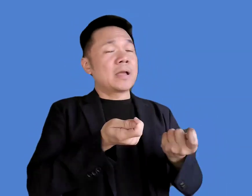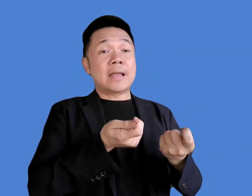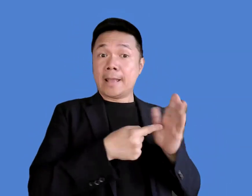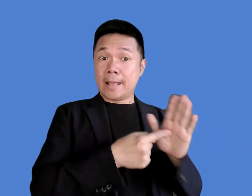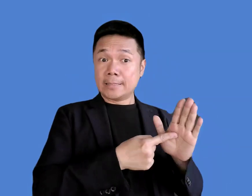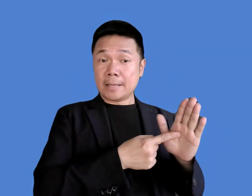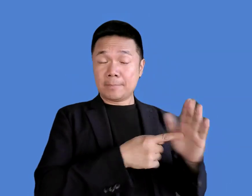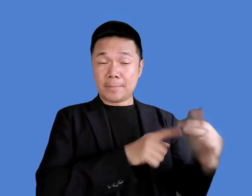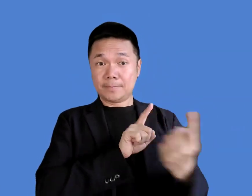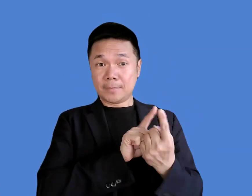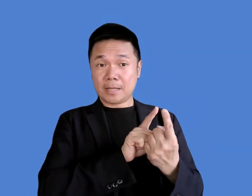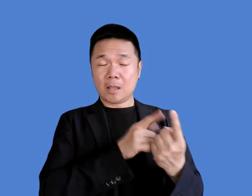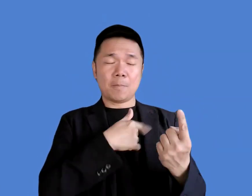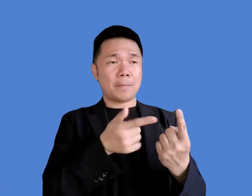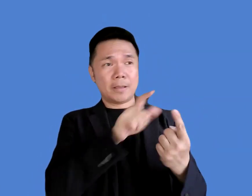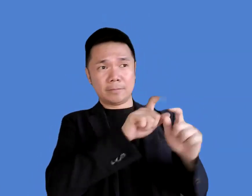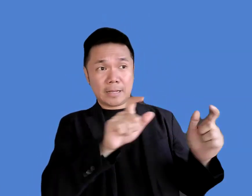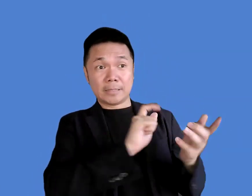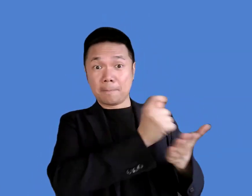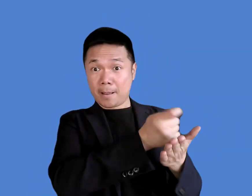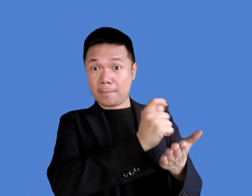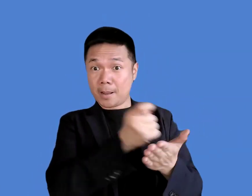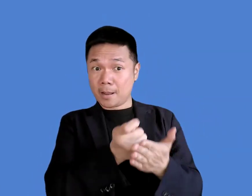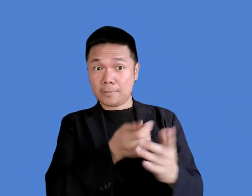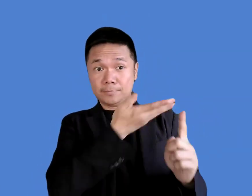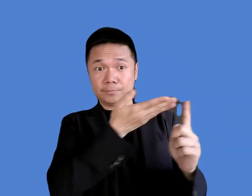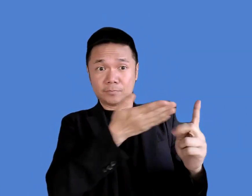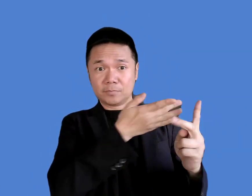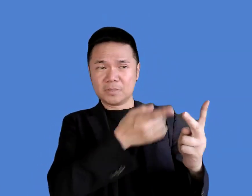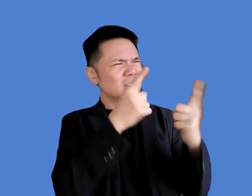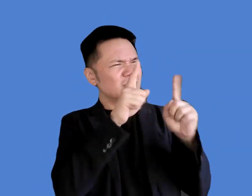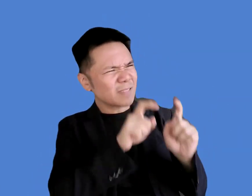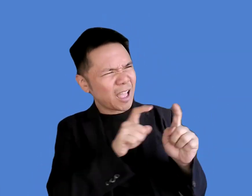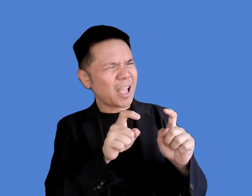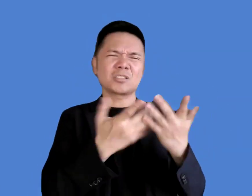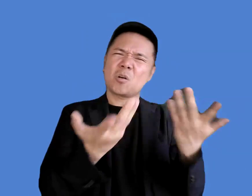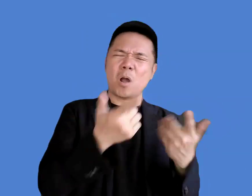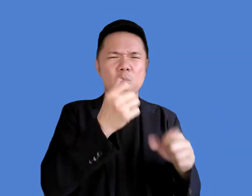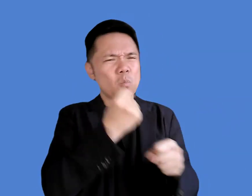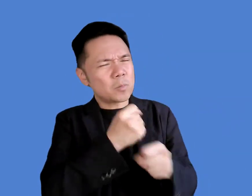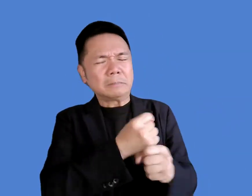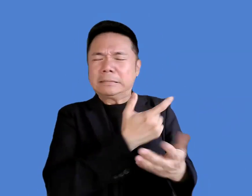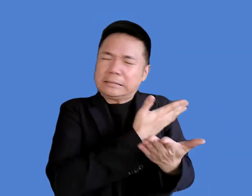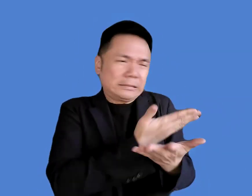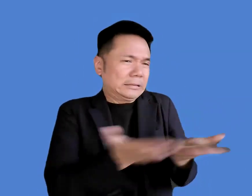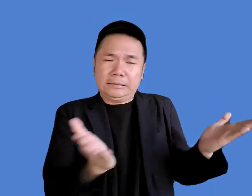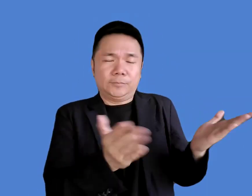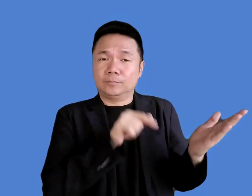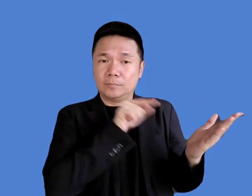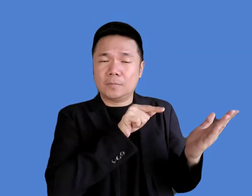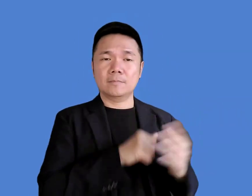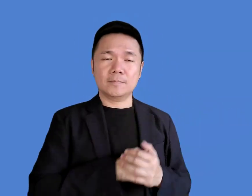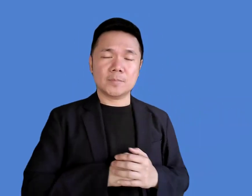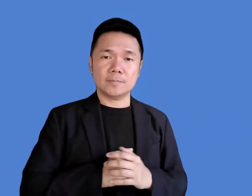either to become a supplier or either, you know, to trial or test anything, I think it's a